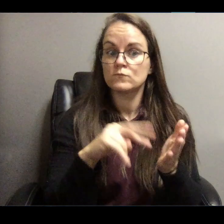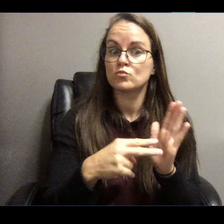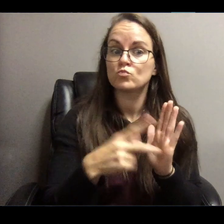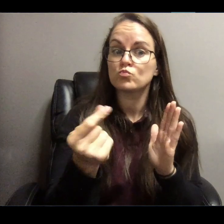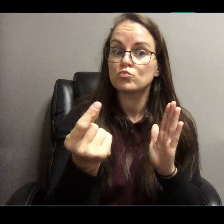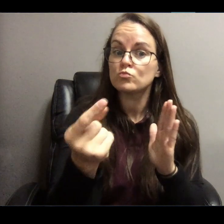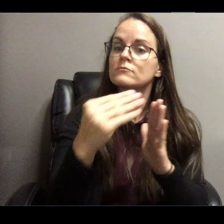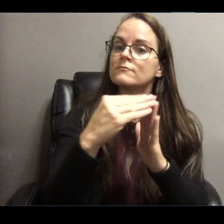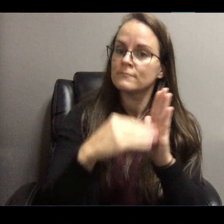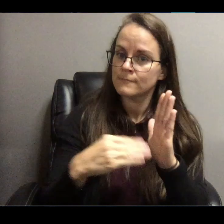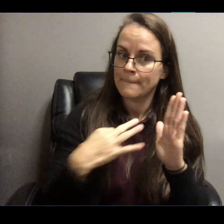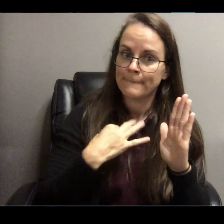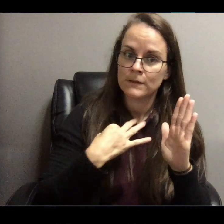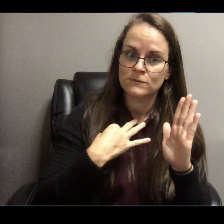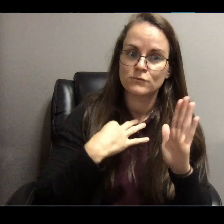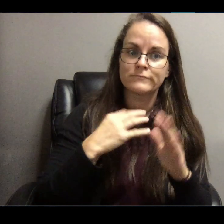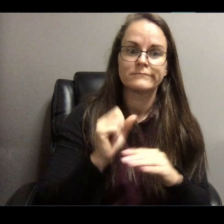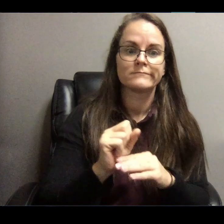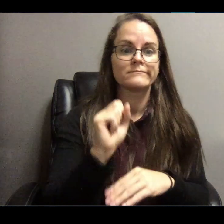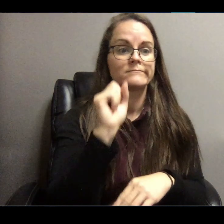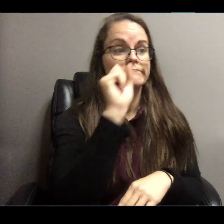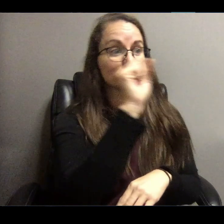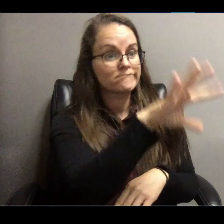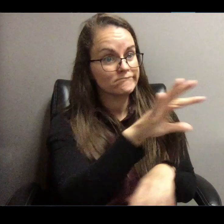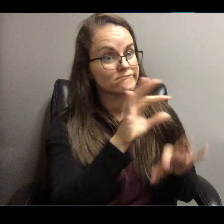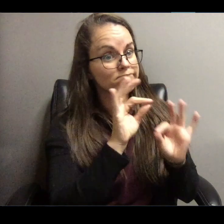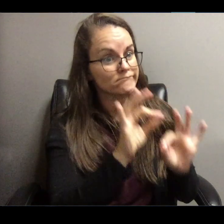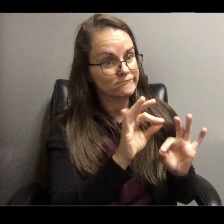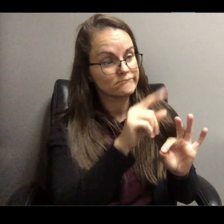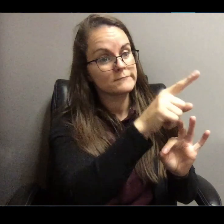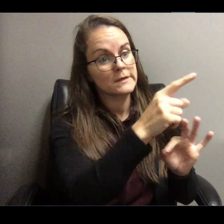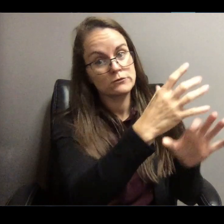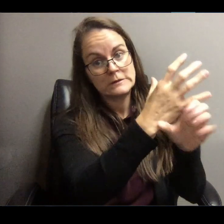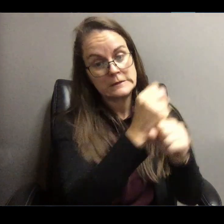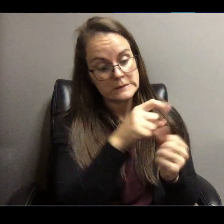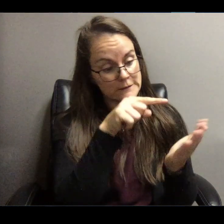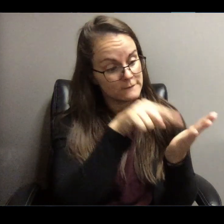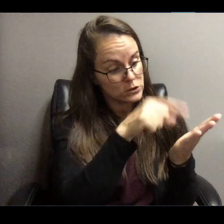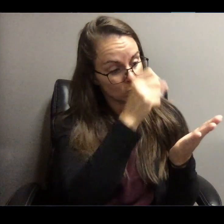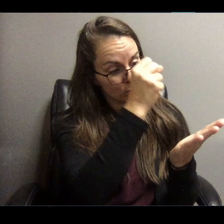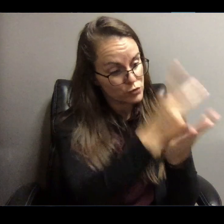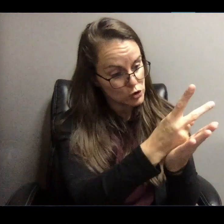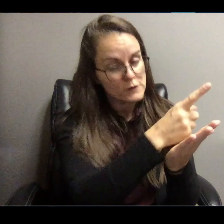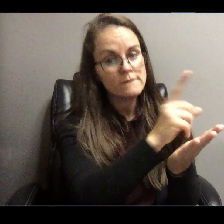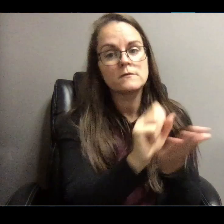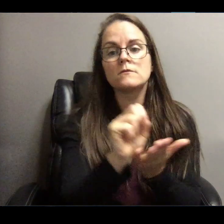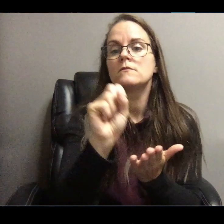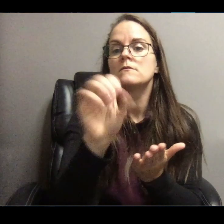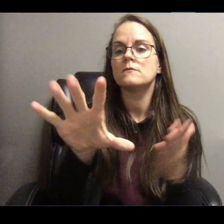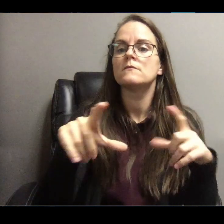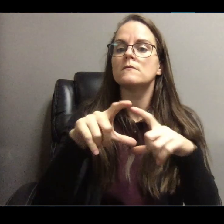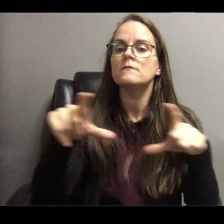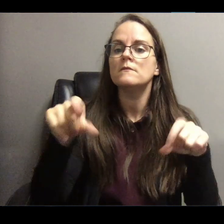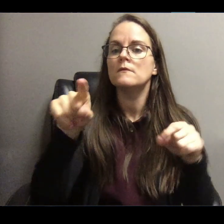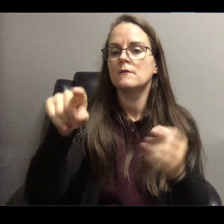If you find yourself eligible, you will send in your request for a mail-in ballot.